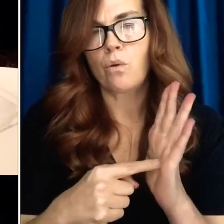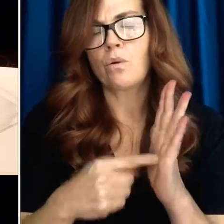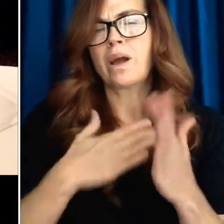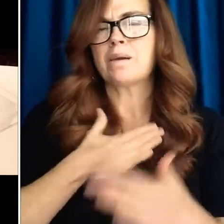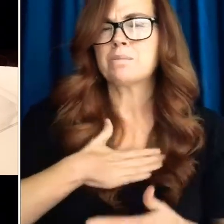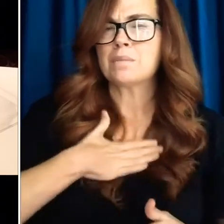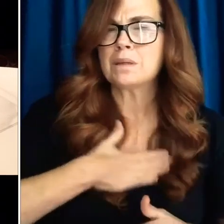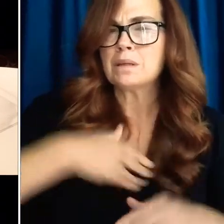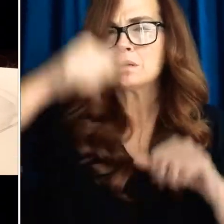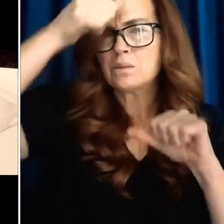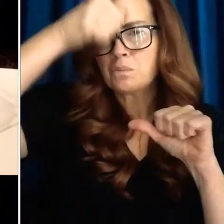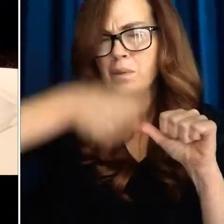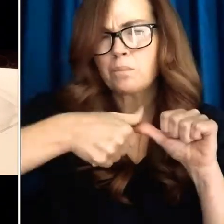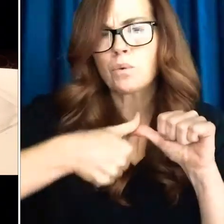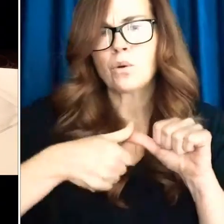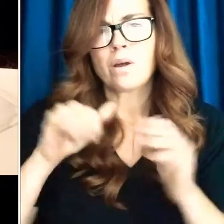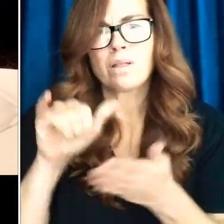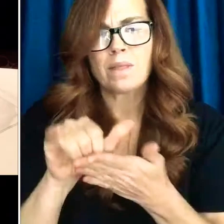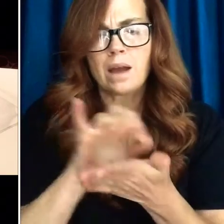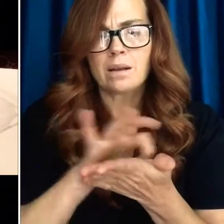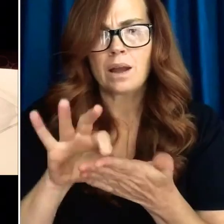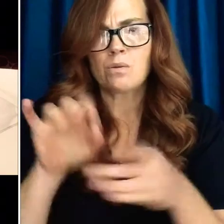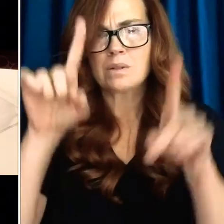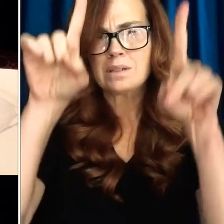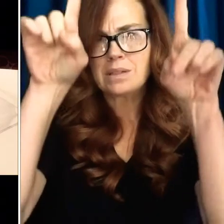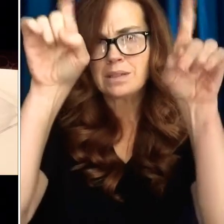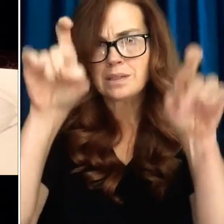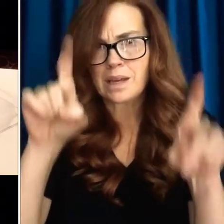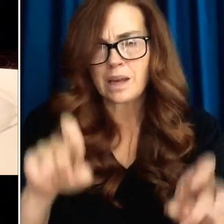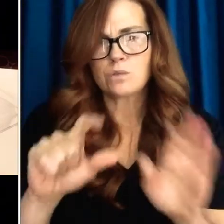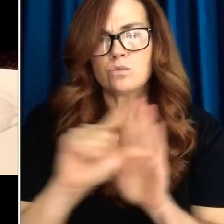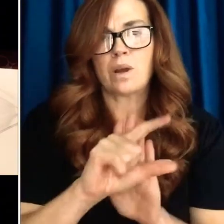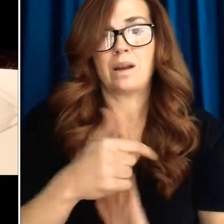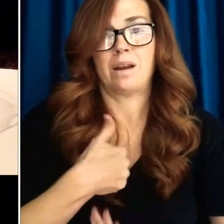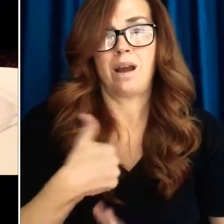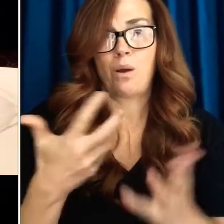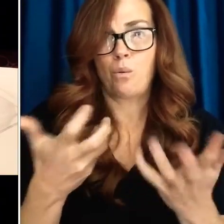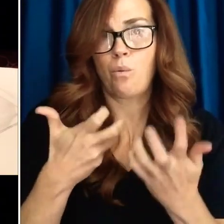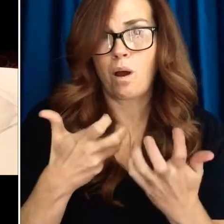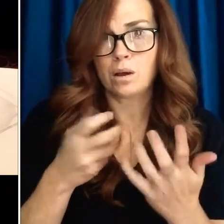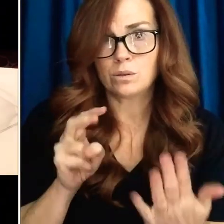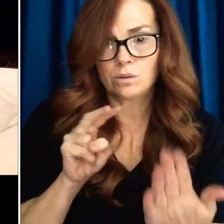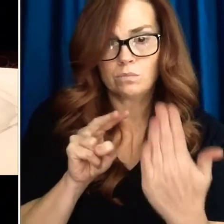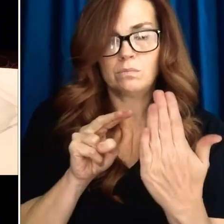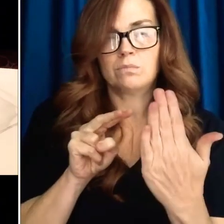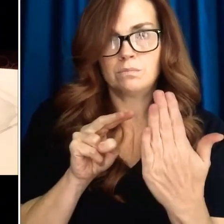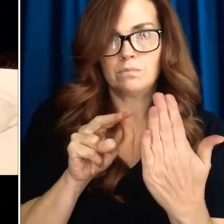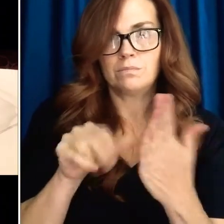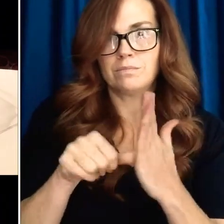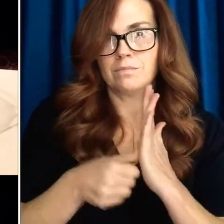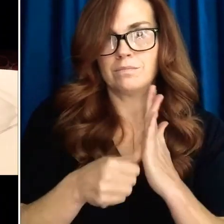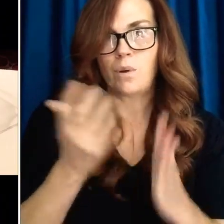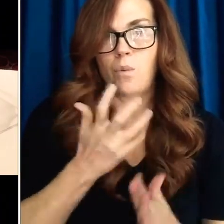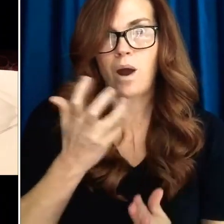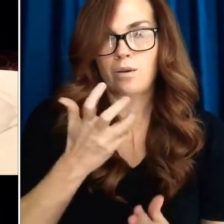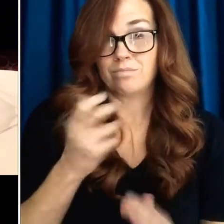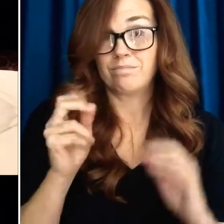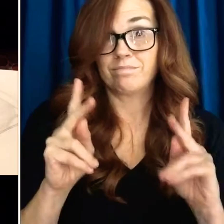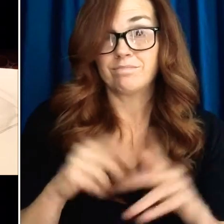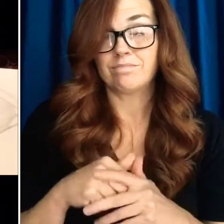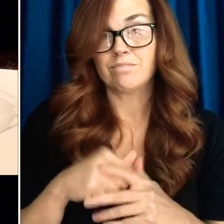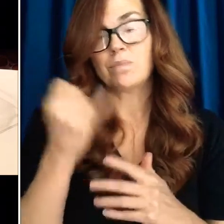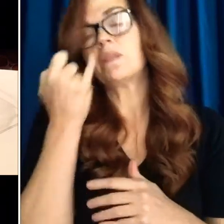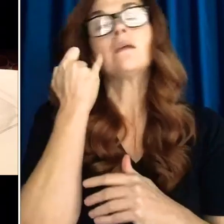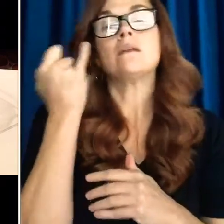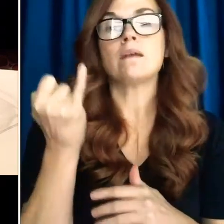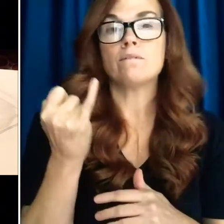grade. I want to be bowled over, okay? And there's a rubric that I'm grading this by. So if you do what you're supposed to